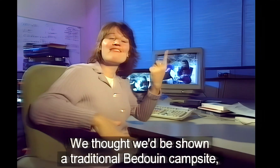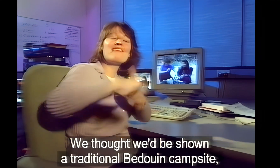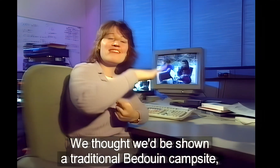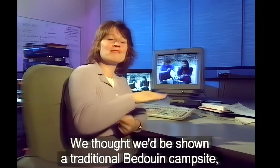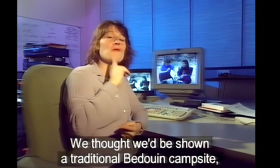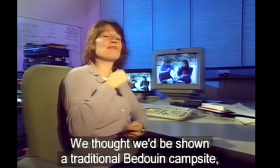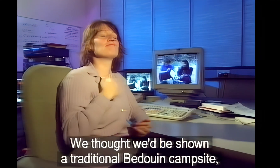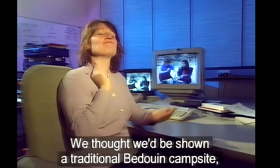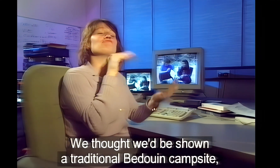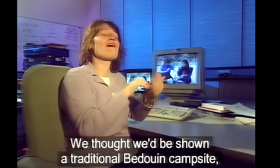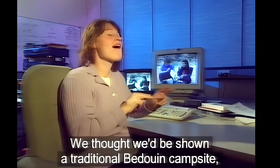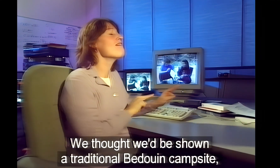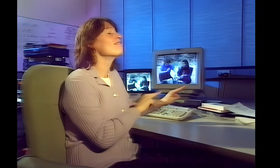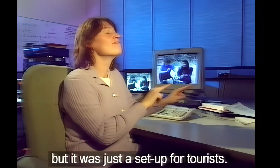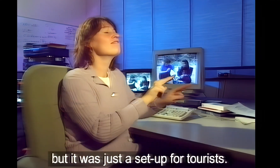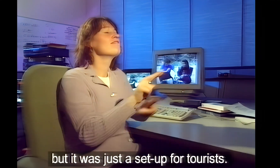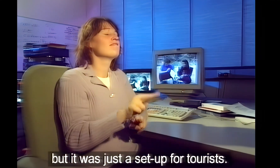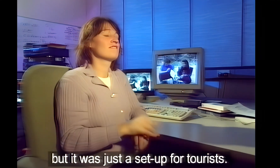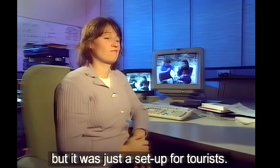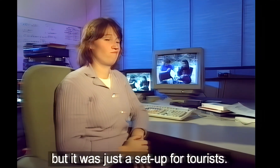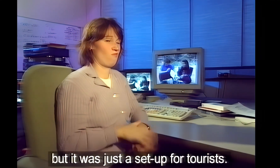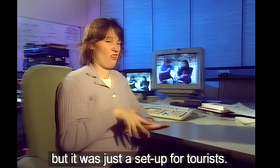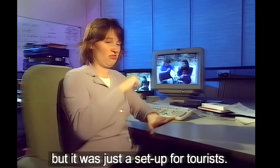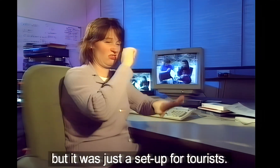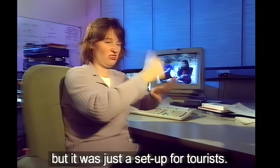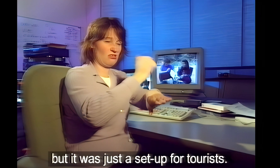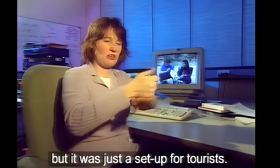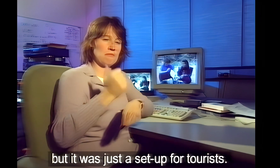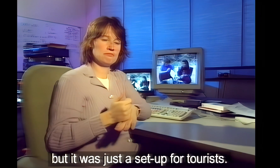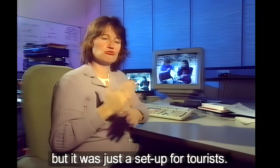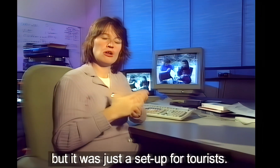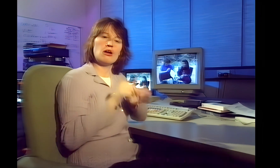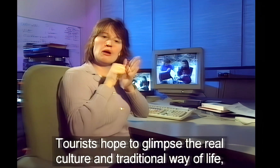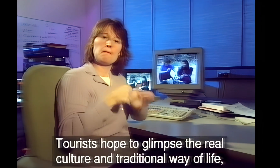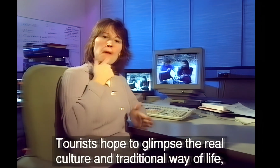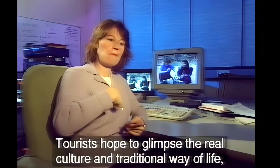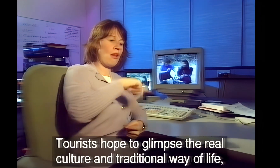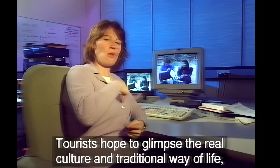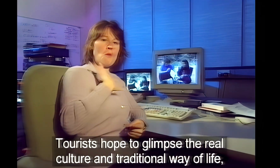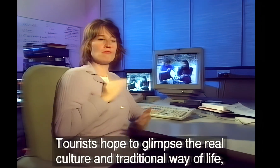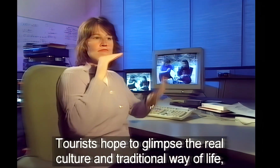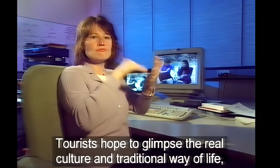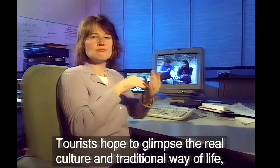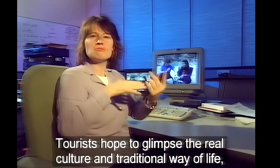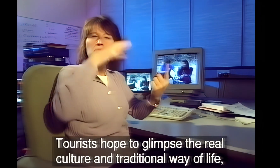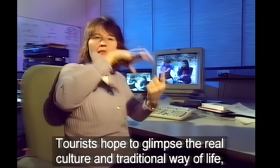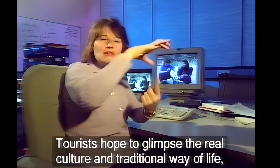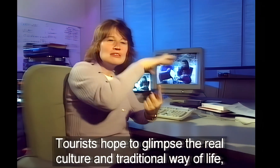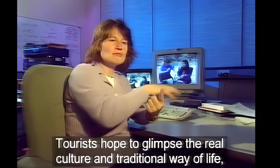campsite, but when we got there, we found it was all just a setup for tourists. This is what happens when tourists go to a country.